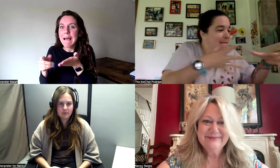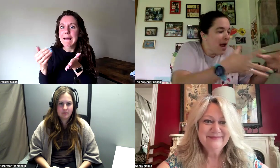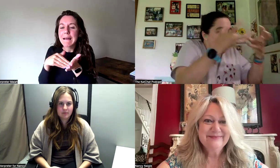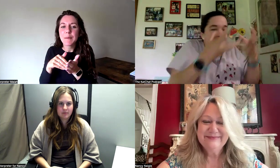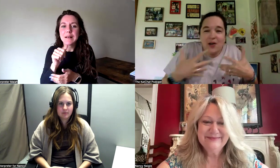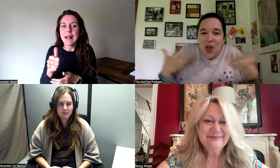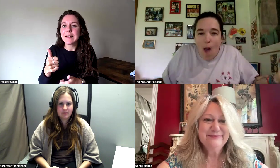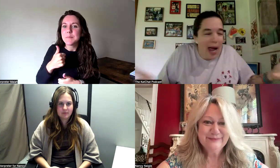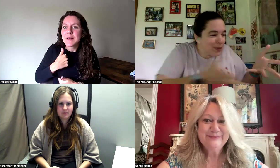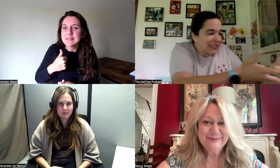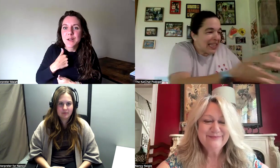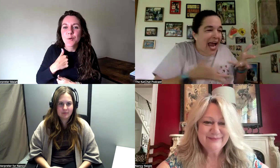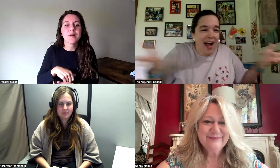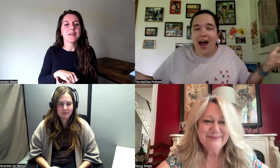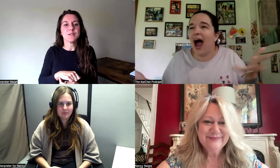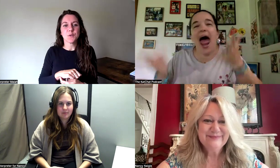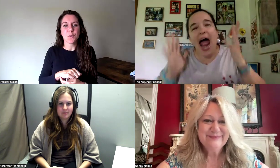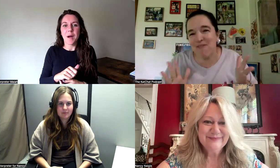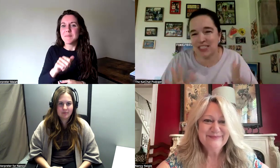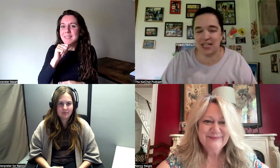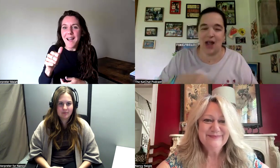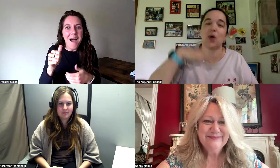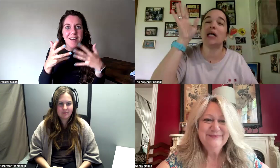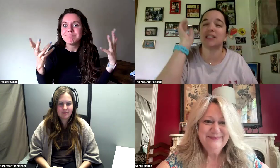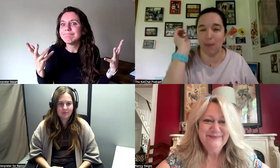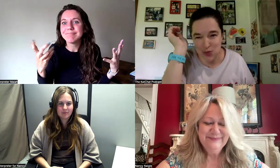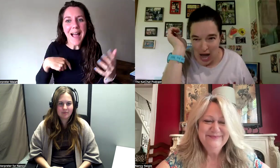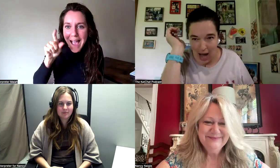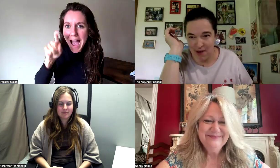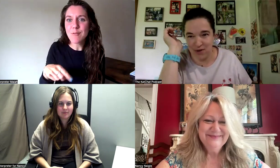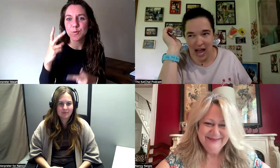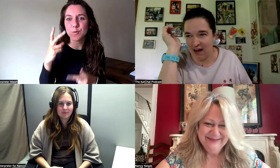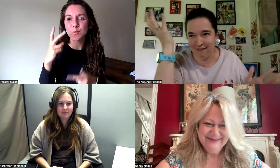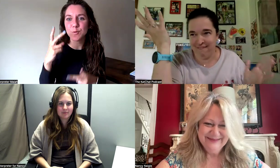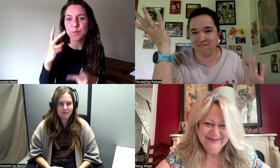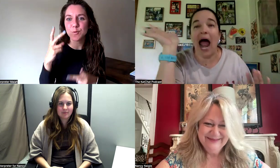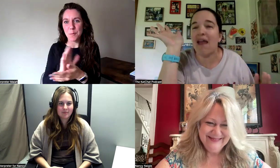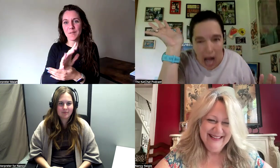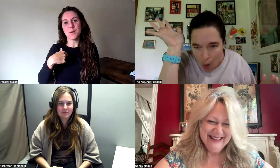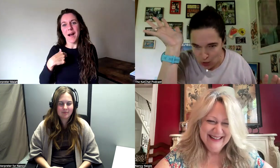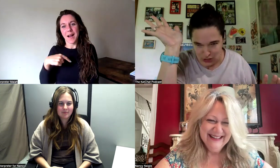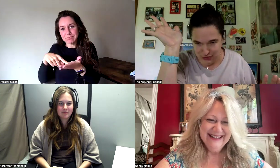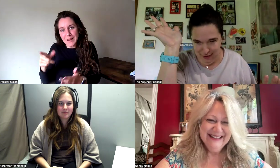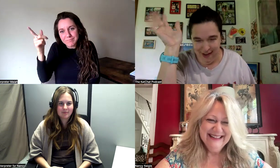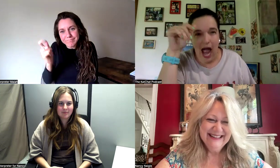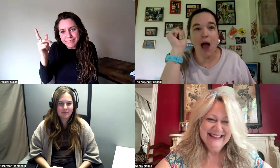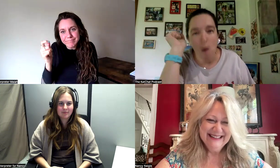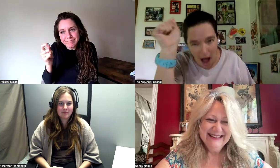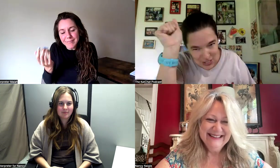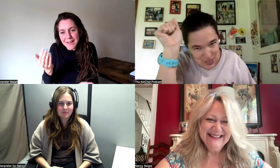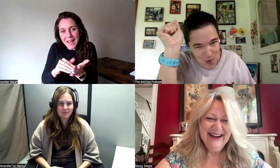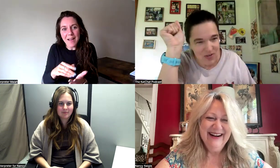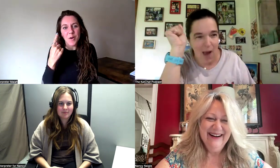I mean, I'm just like, I have to see it, so I subscribe it for like 5 hours.